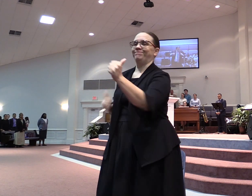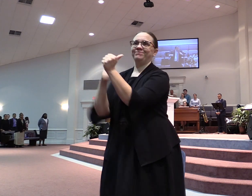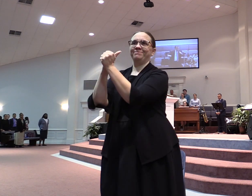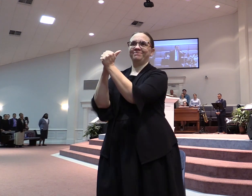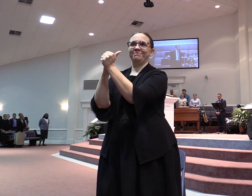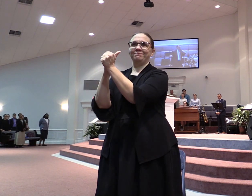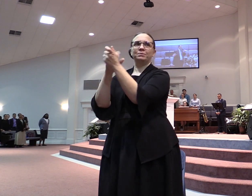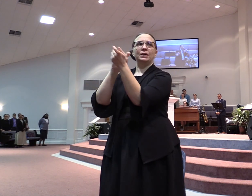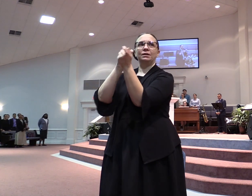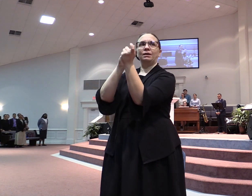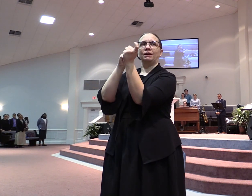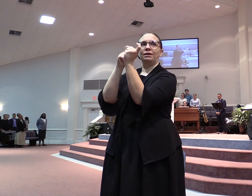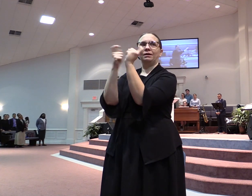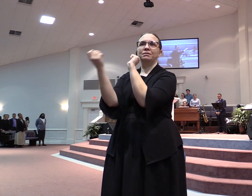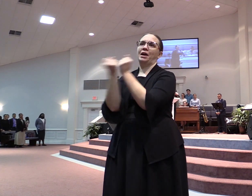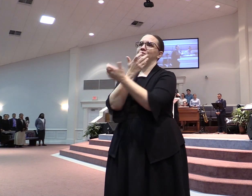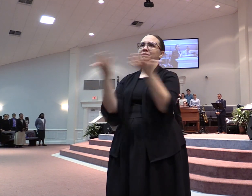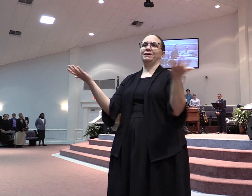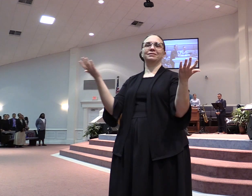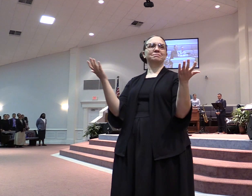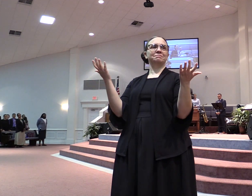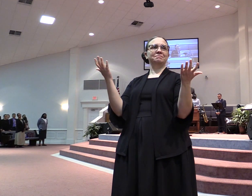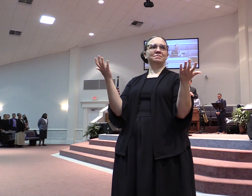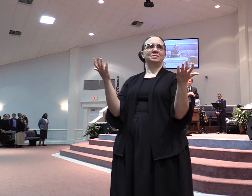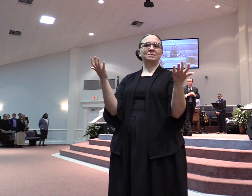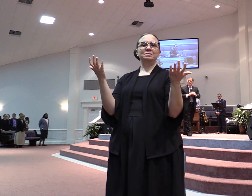and begin to change everything.